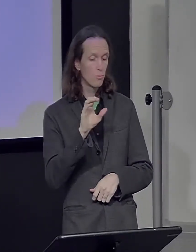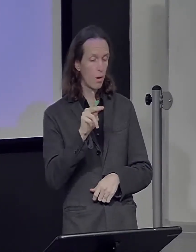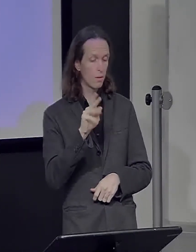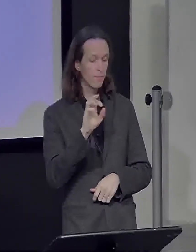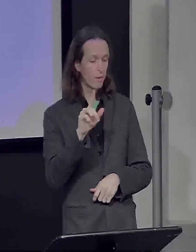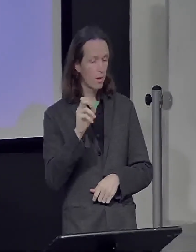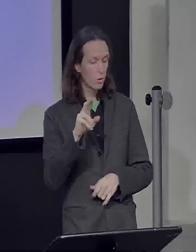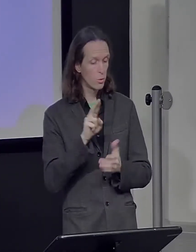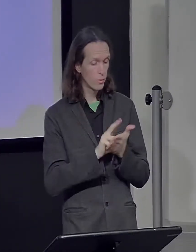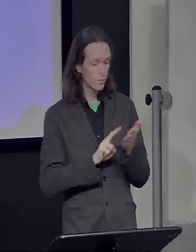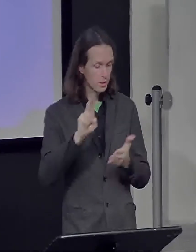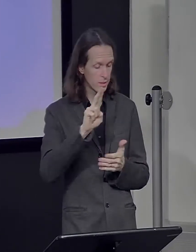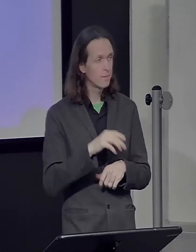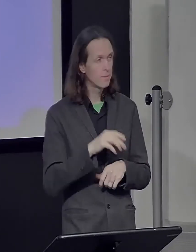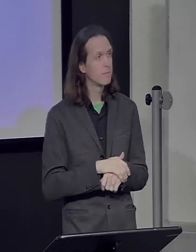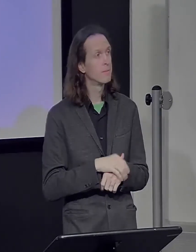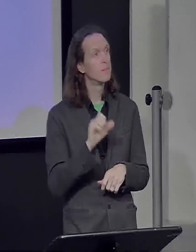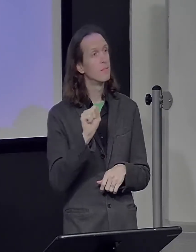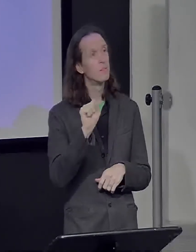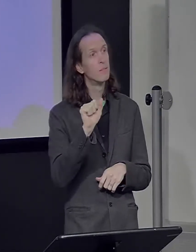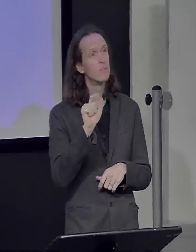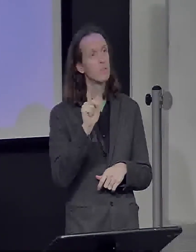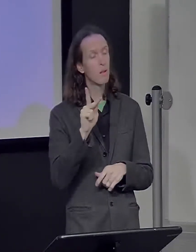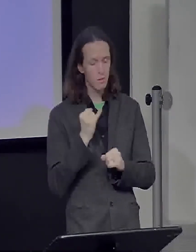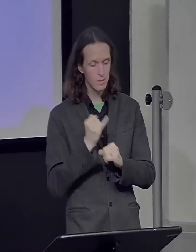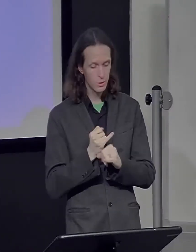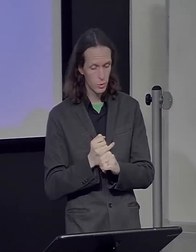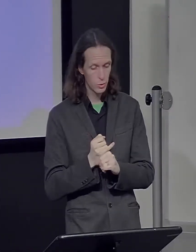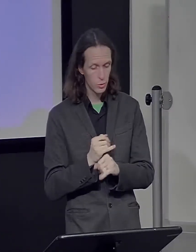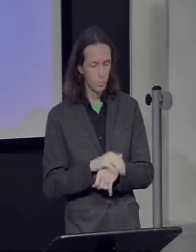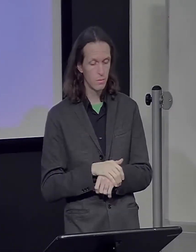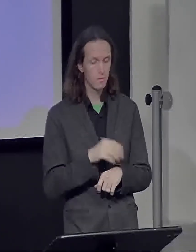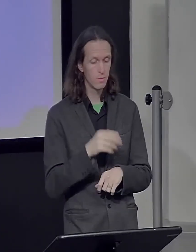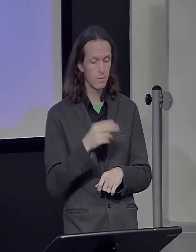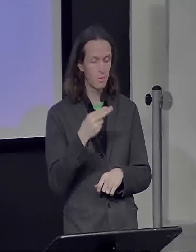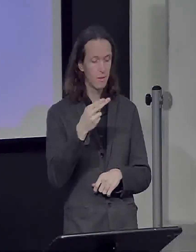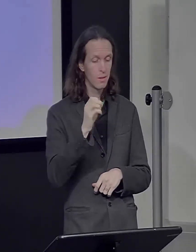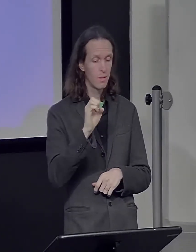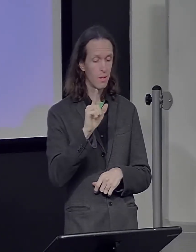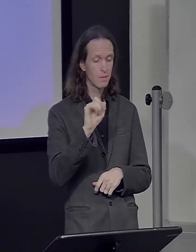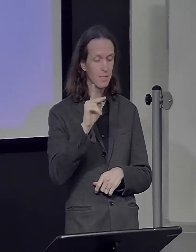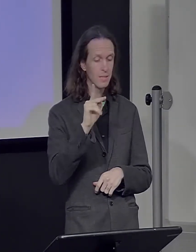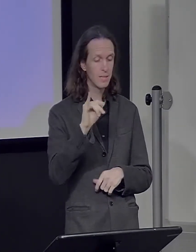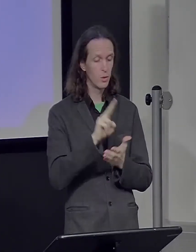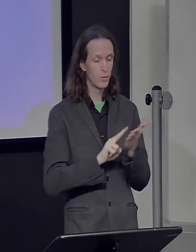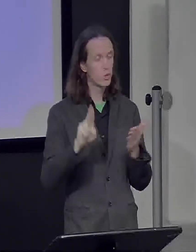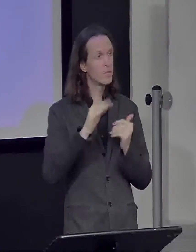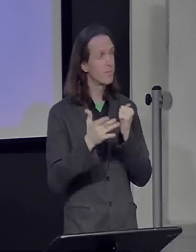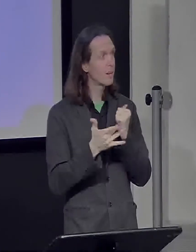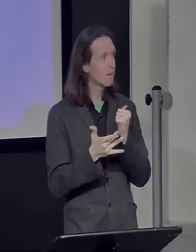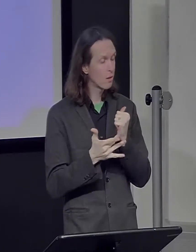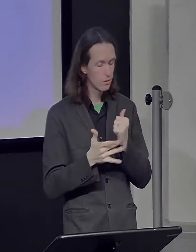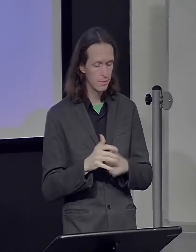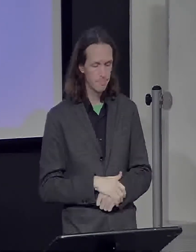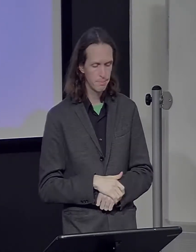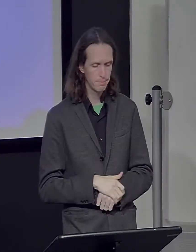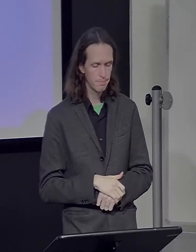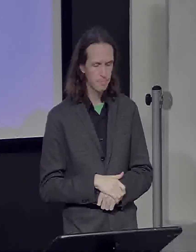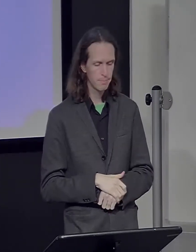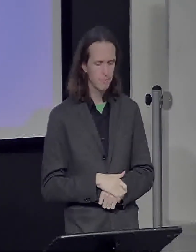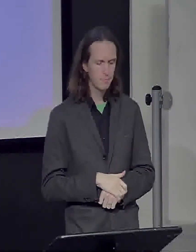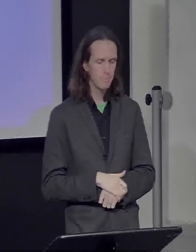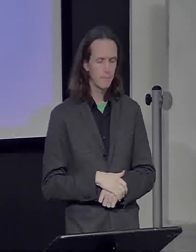at the Rockefeller University, the Salk Institute, and the Helsinki University